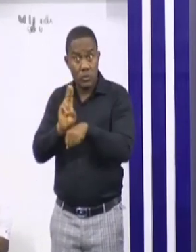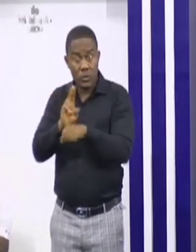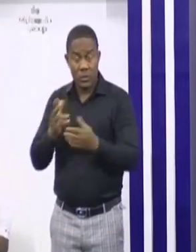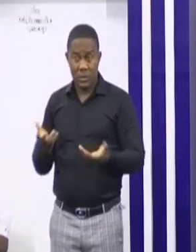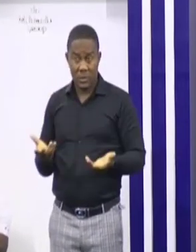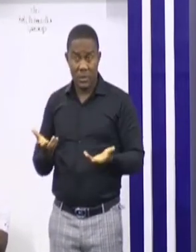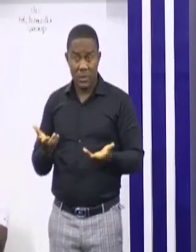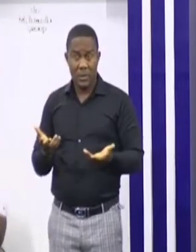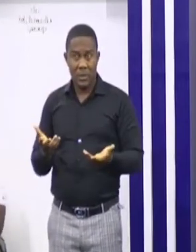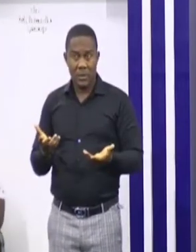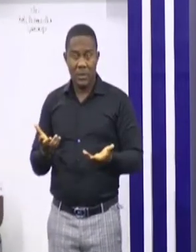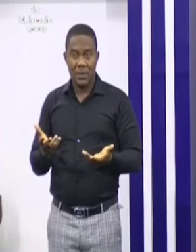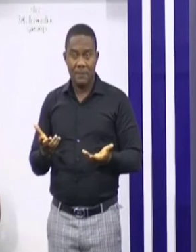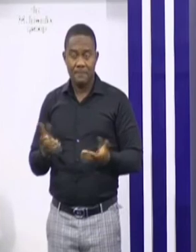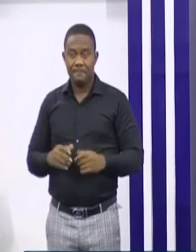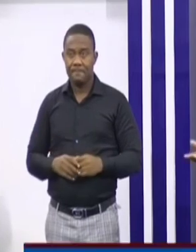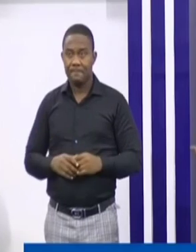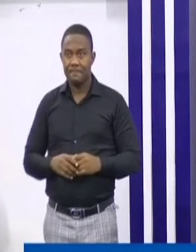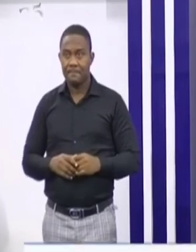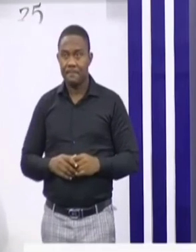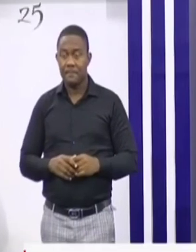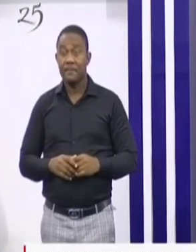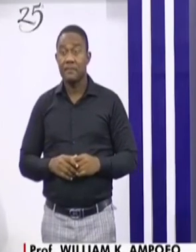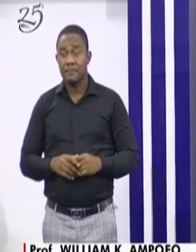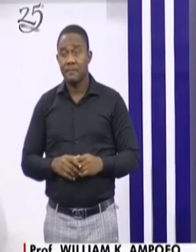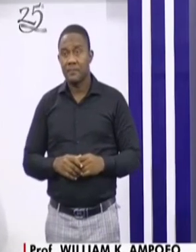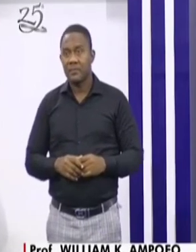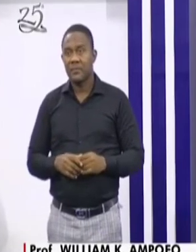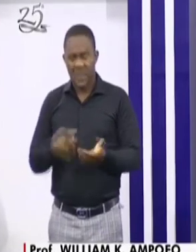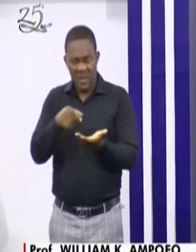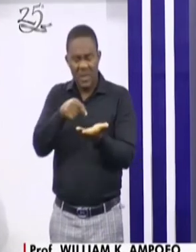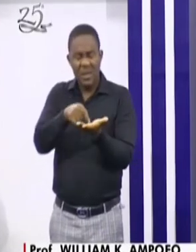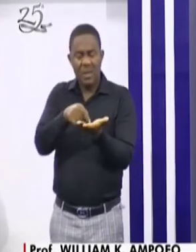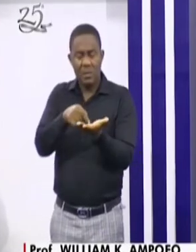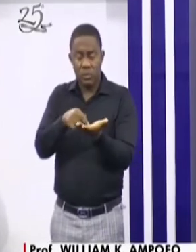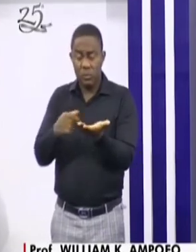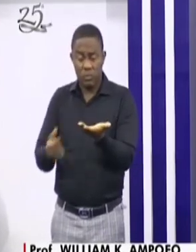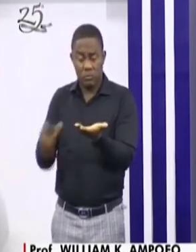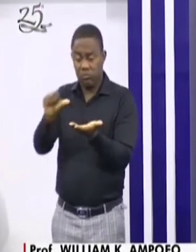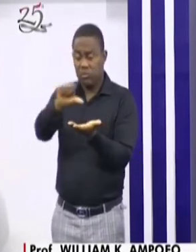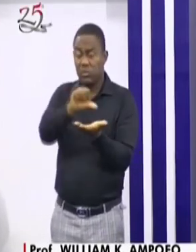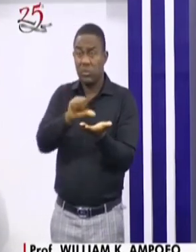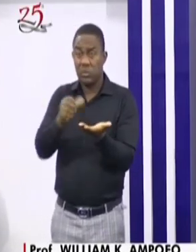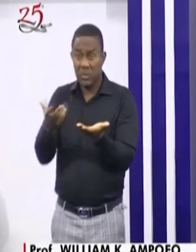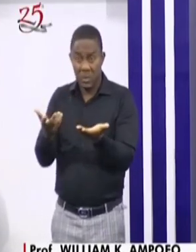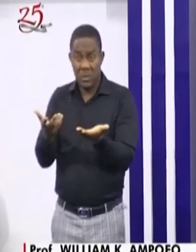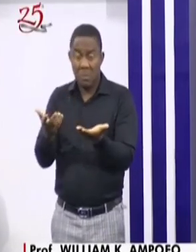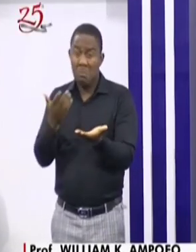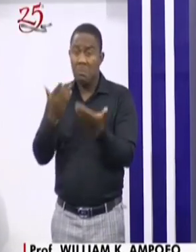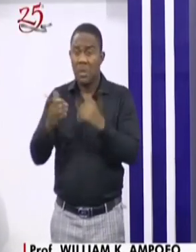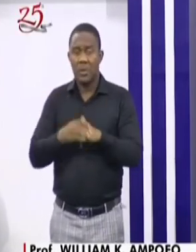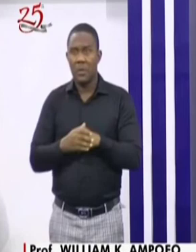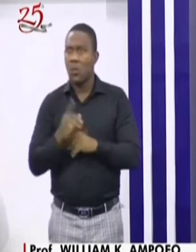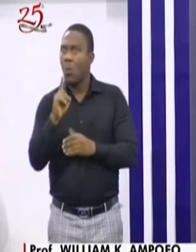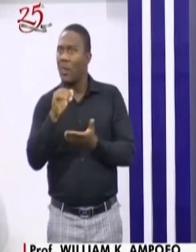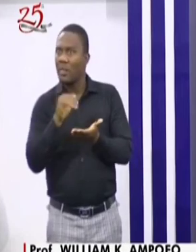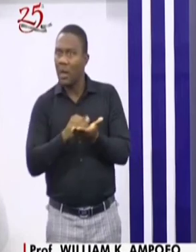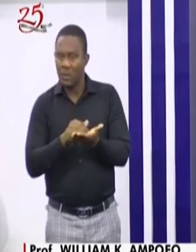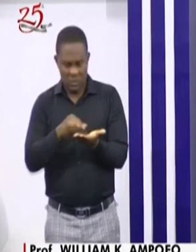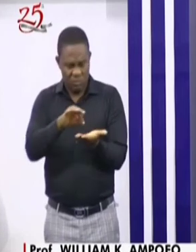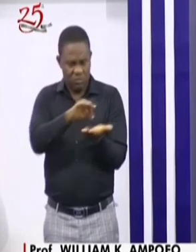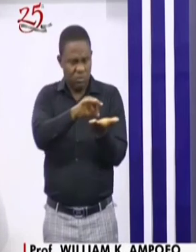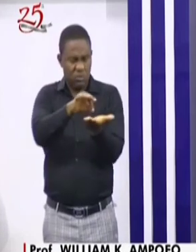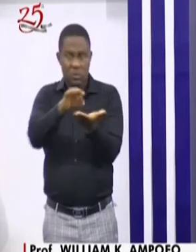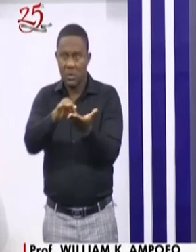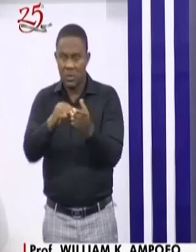simply pool the samples. What is pooling? Pooling just means that if you have 1,000 samples, you put them in